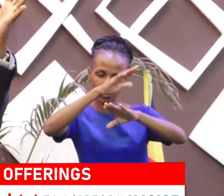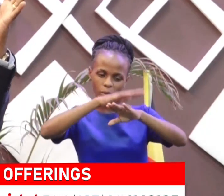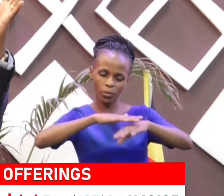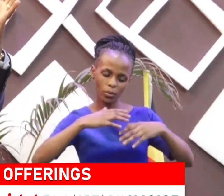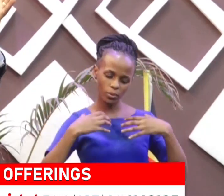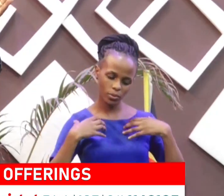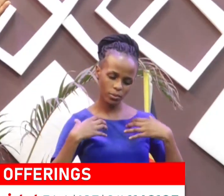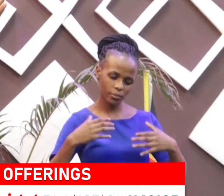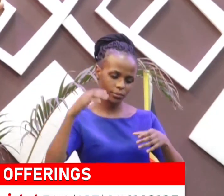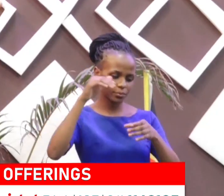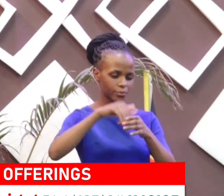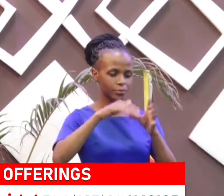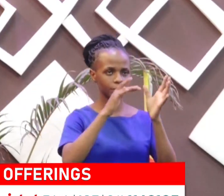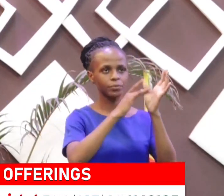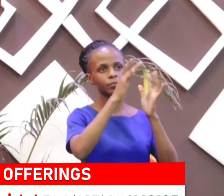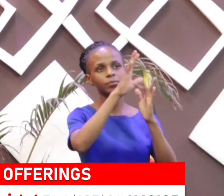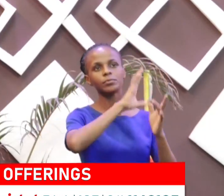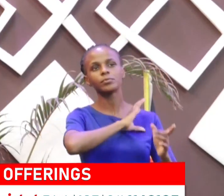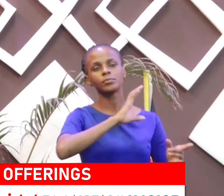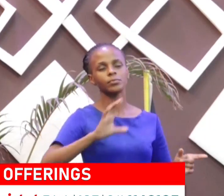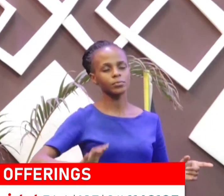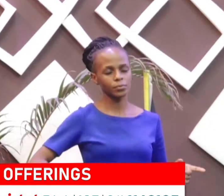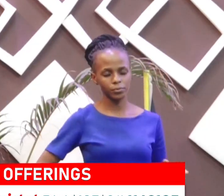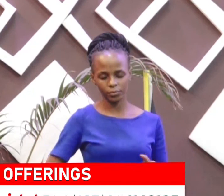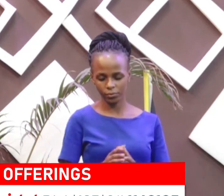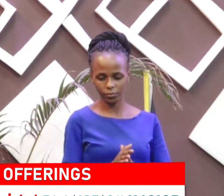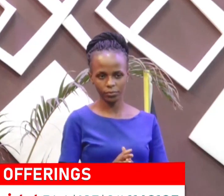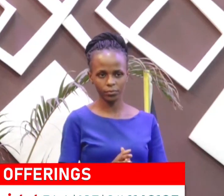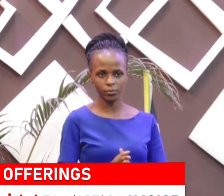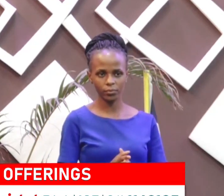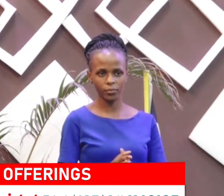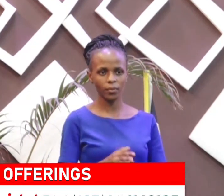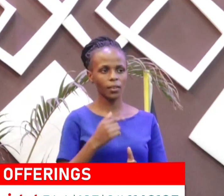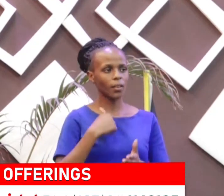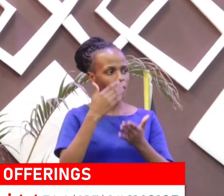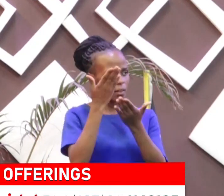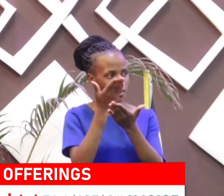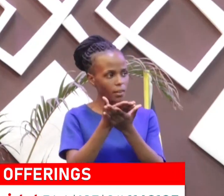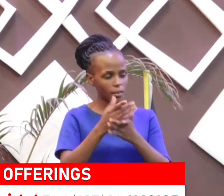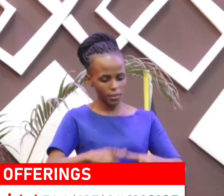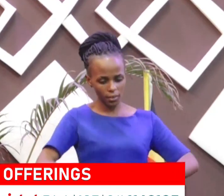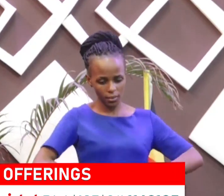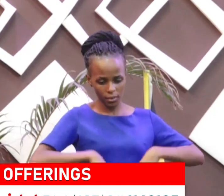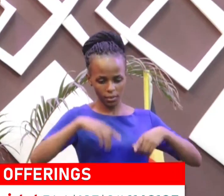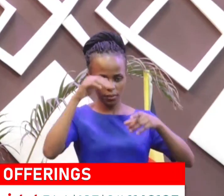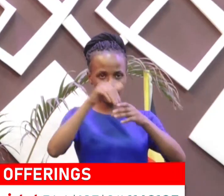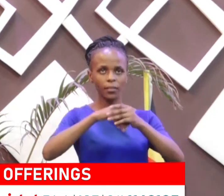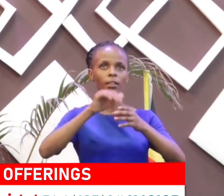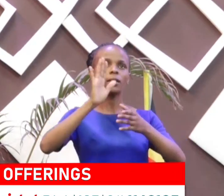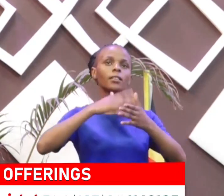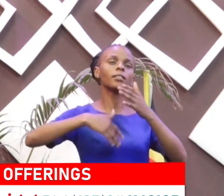It's my prayer that you'll meet our needs according to your riches in Christ Jesus. I ask